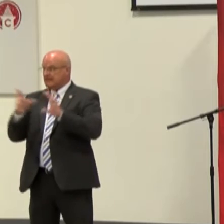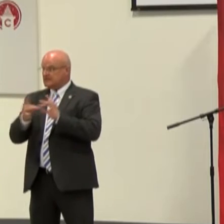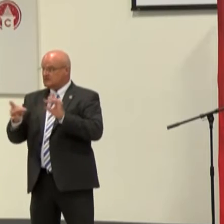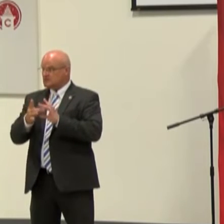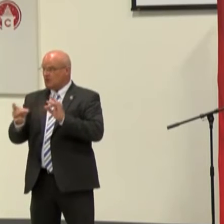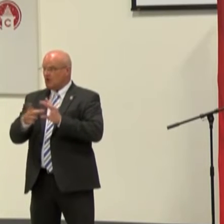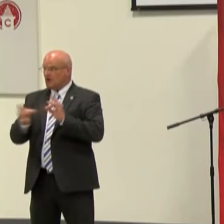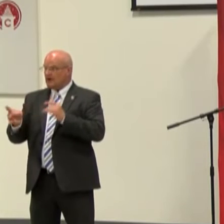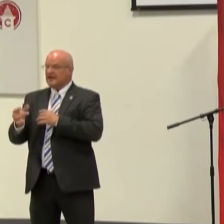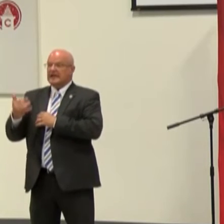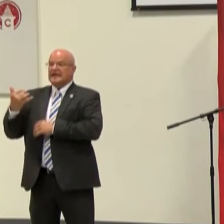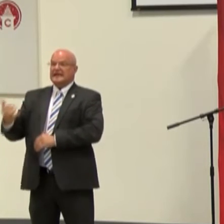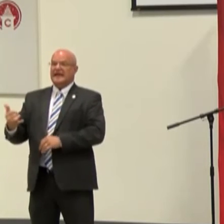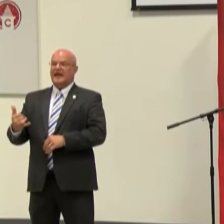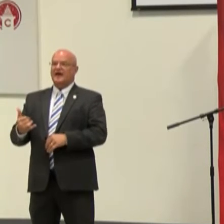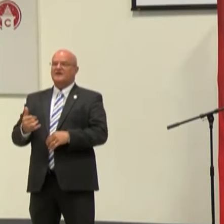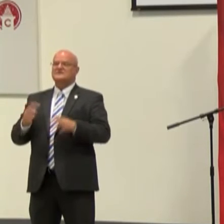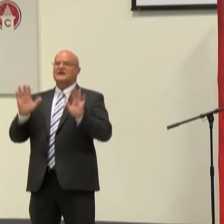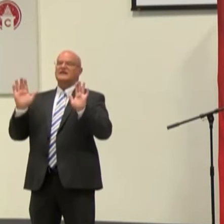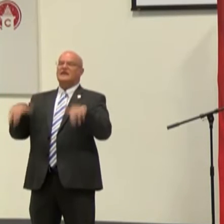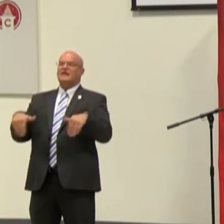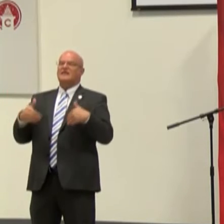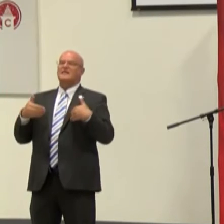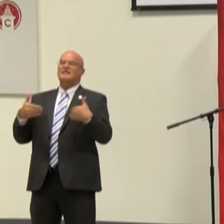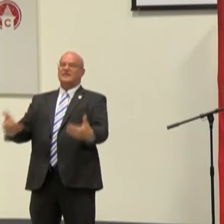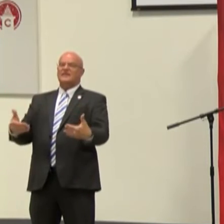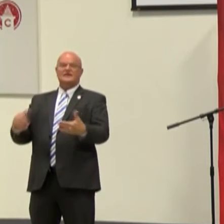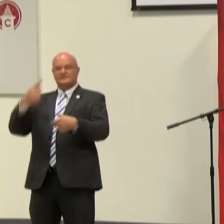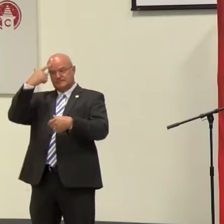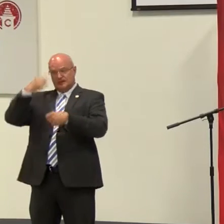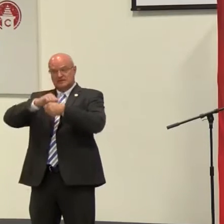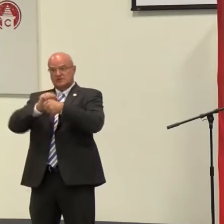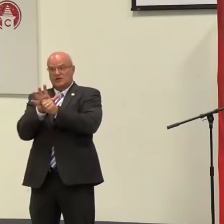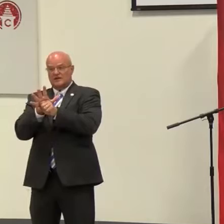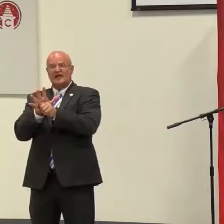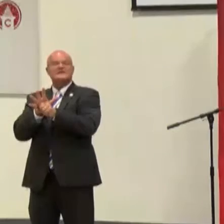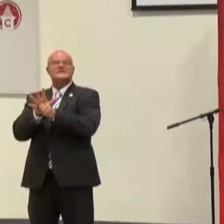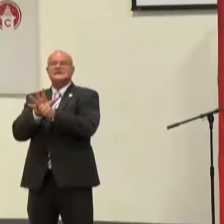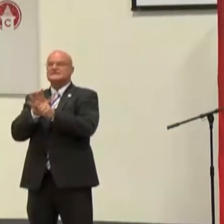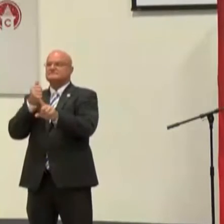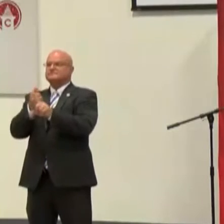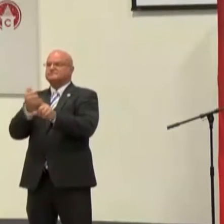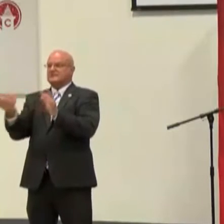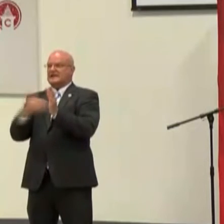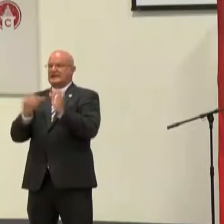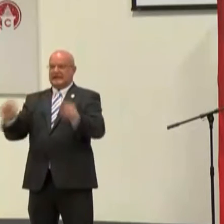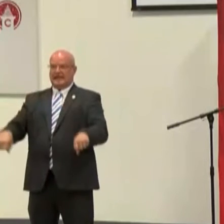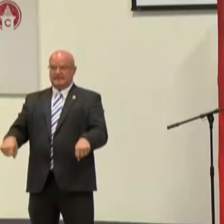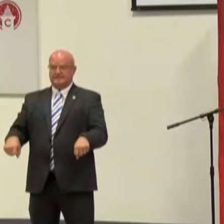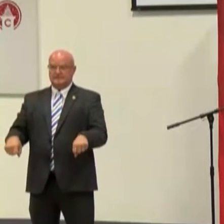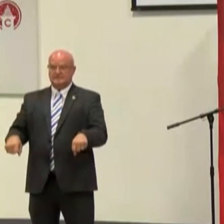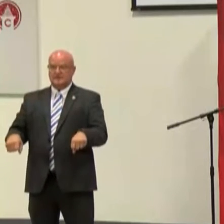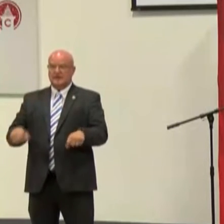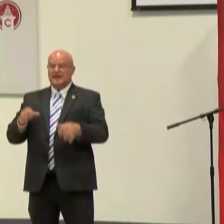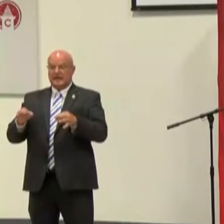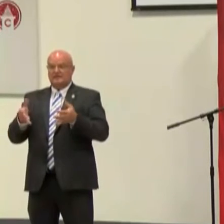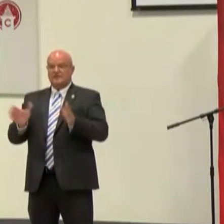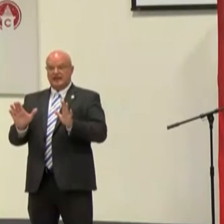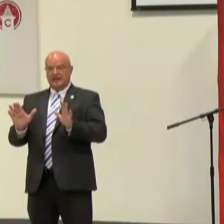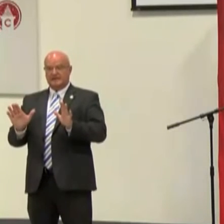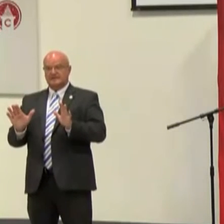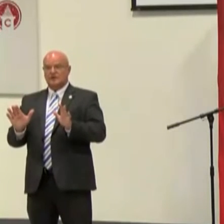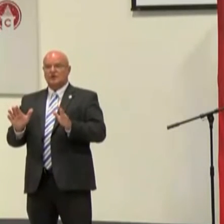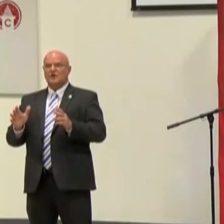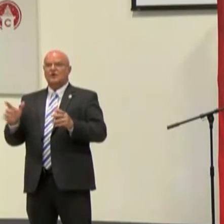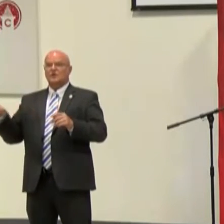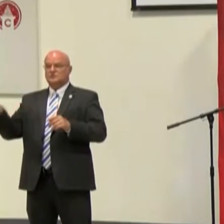Now, I don't want you to let up the effort because COVID-19 is notorious at coming back, if you let it.